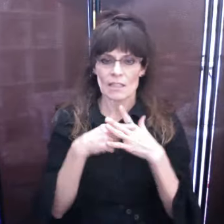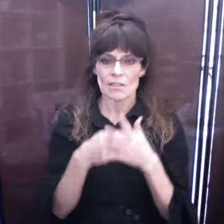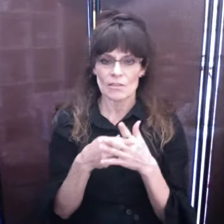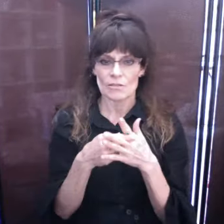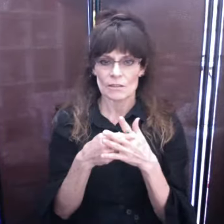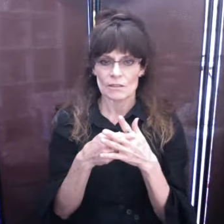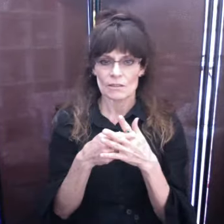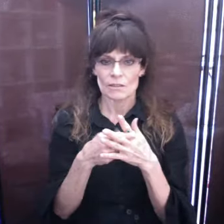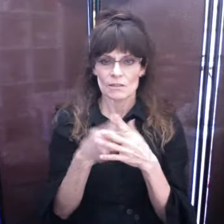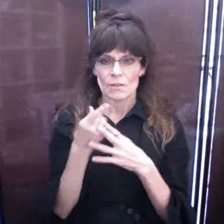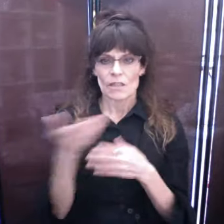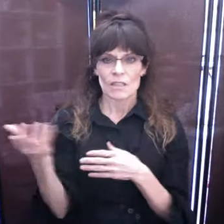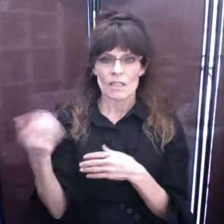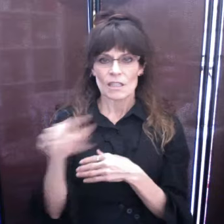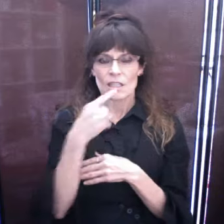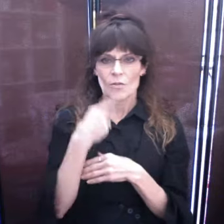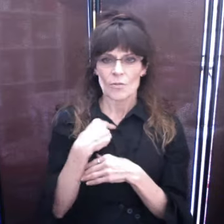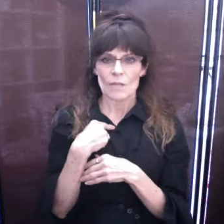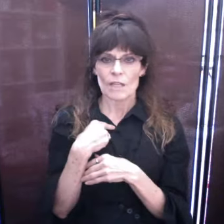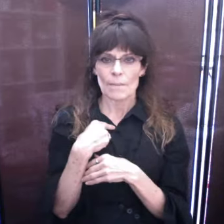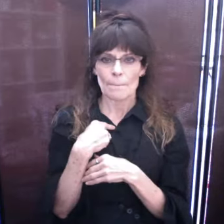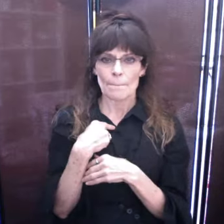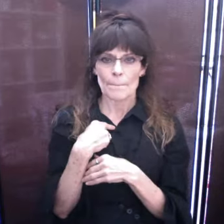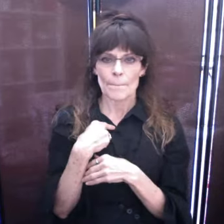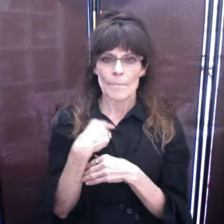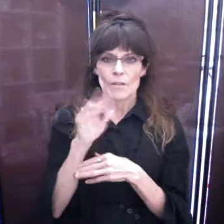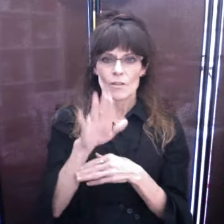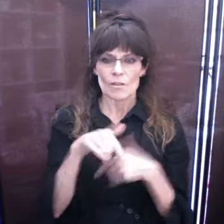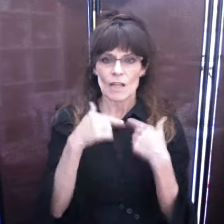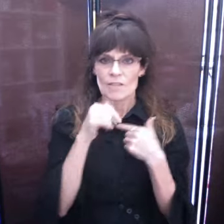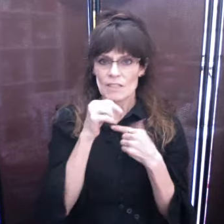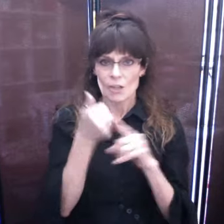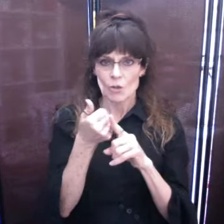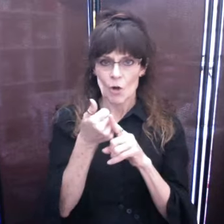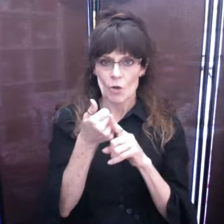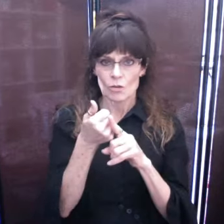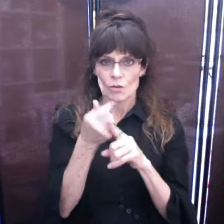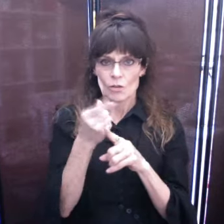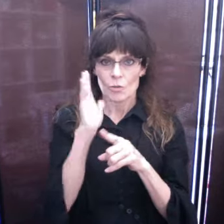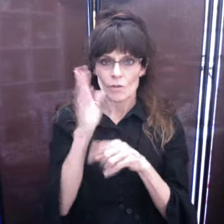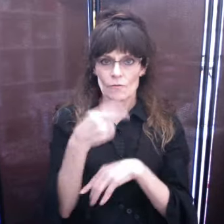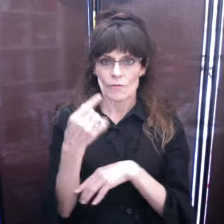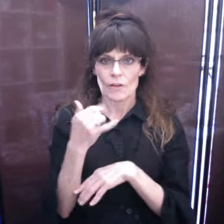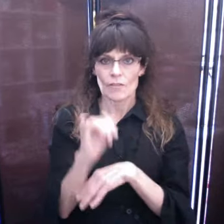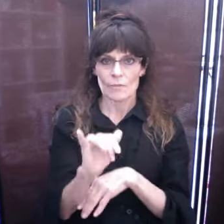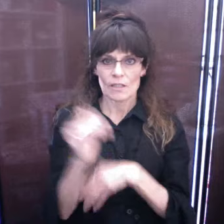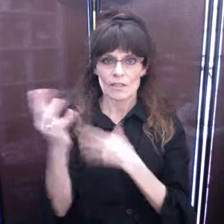one of the things they told me was, your life is not your own. You'll forever be spent in the service of other human